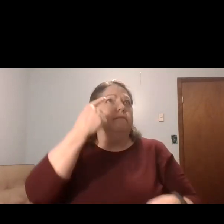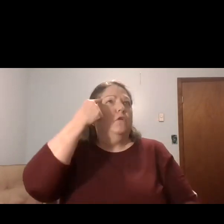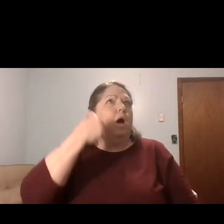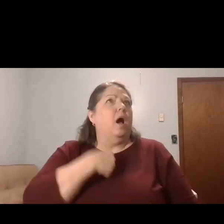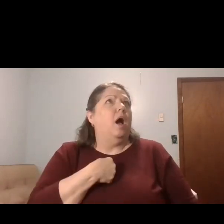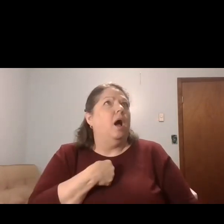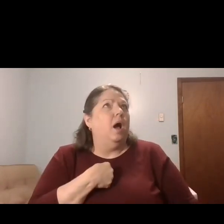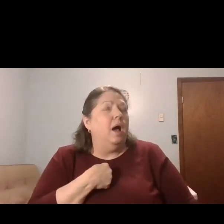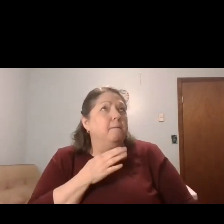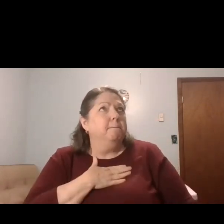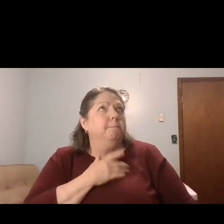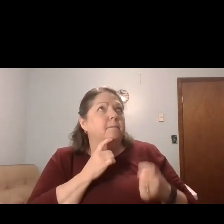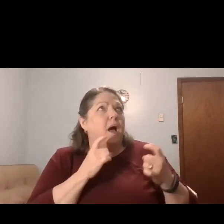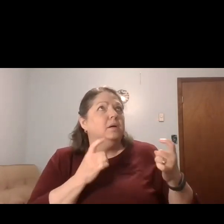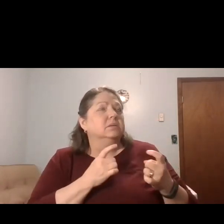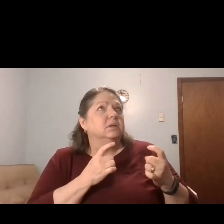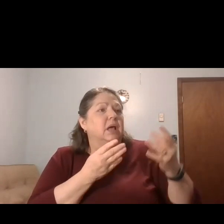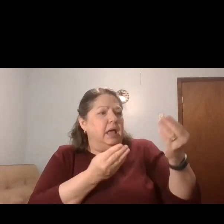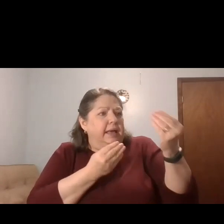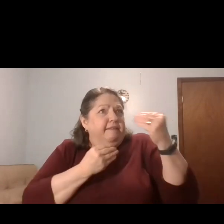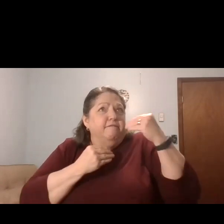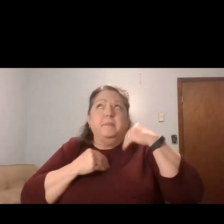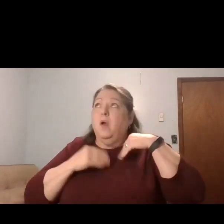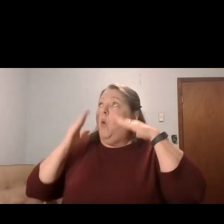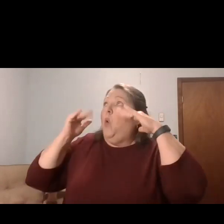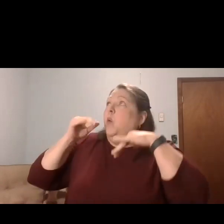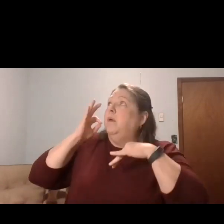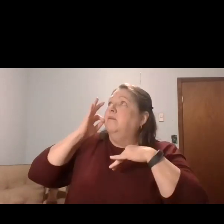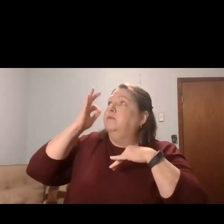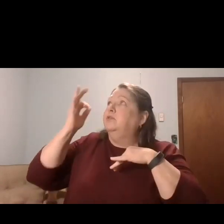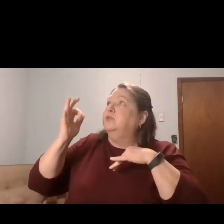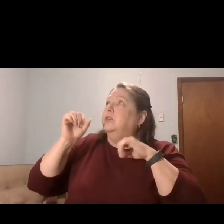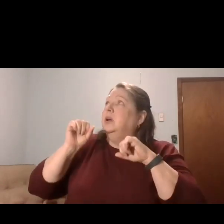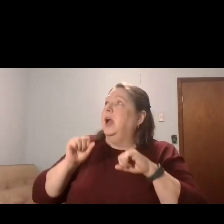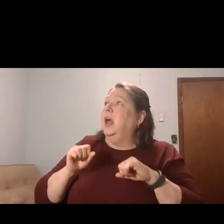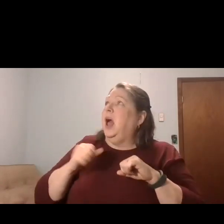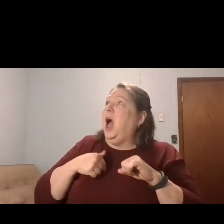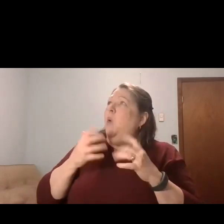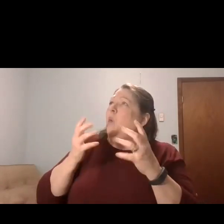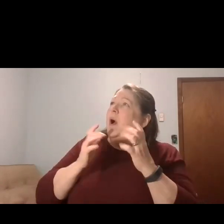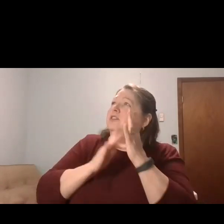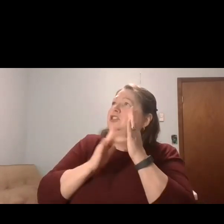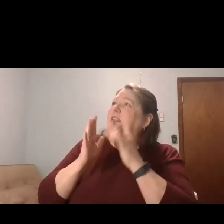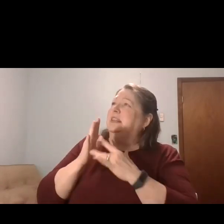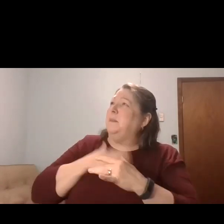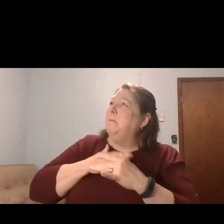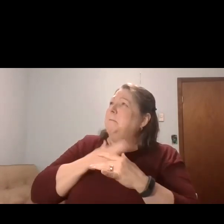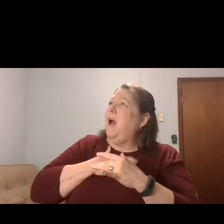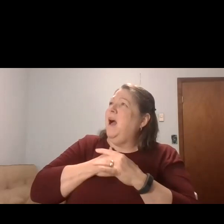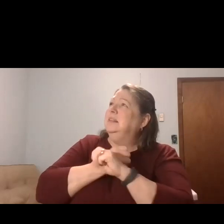him and through him, I can have the hope of heaven. And I want Jesus to be my Savior. I want you to pray with me this